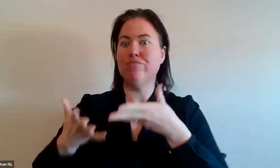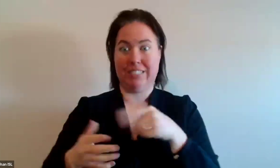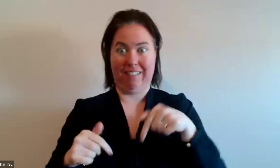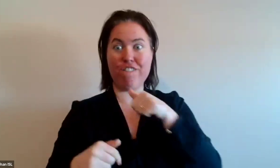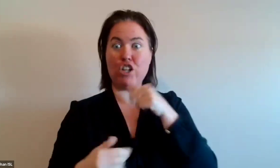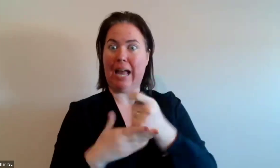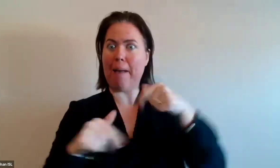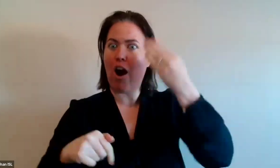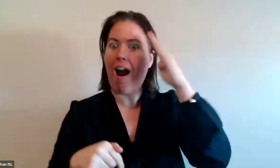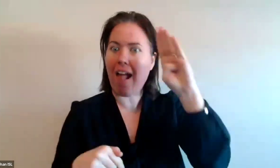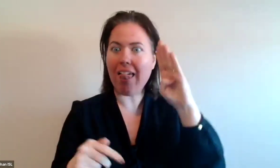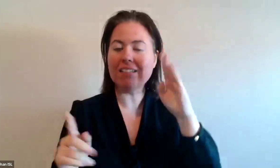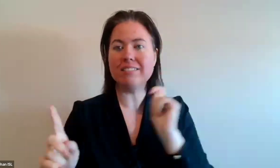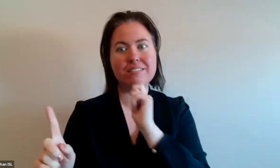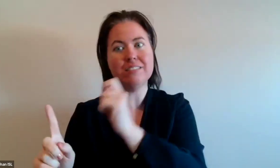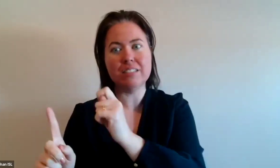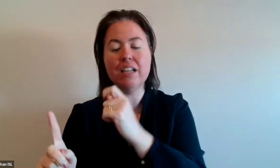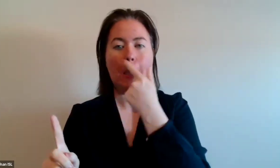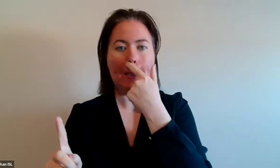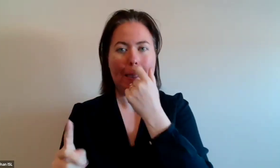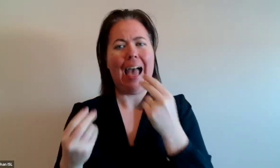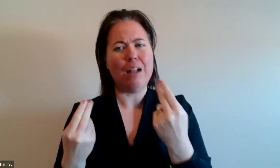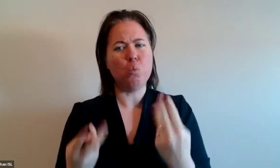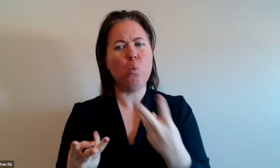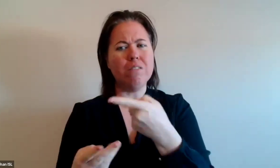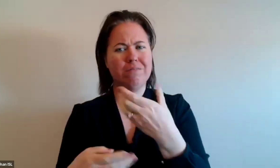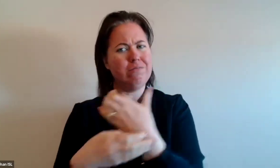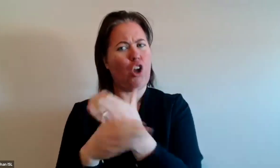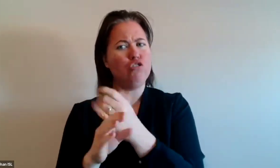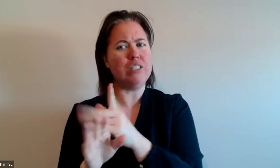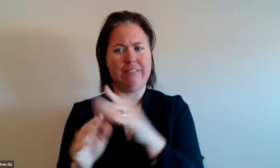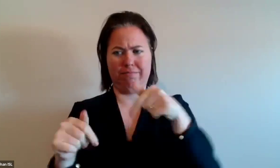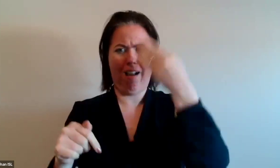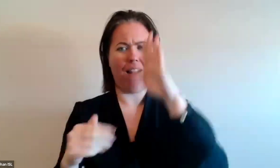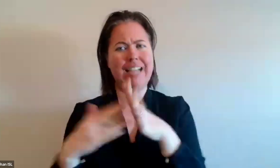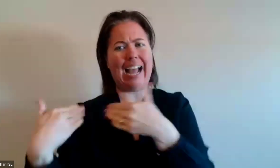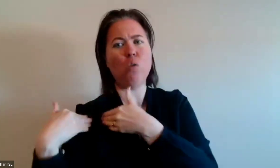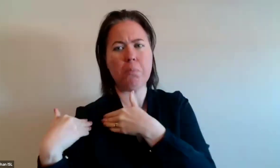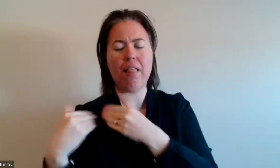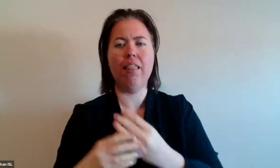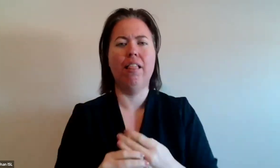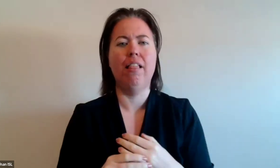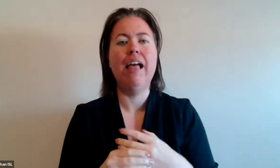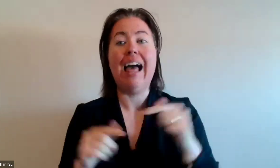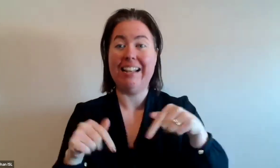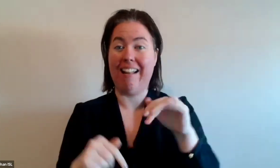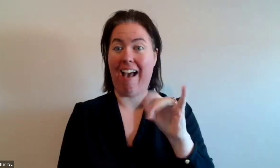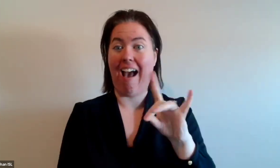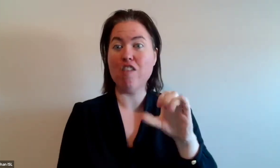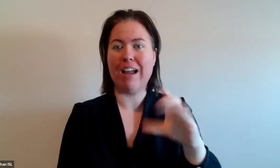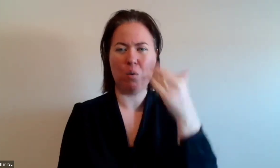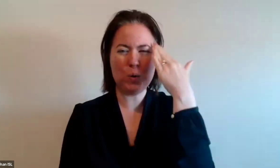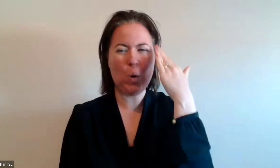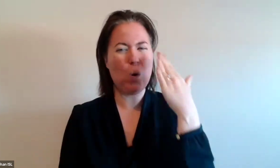first. And also just to hold the state to account. And for ourselves here in IREC, we're very mindful that the state hasn't